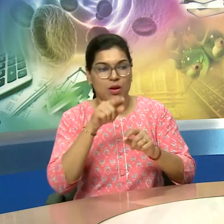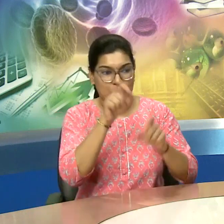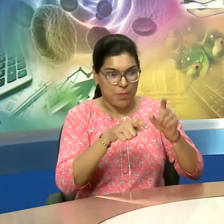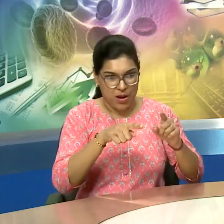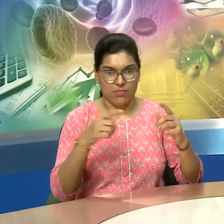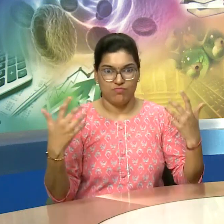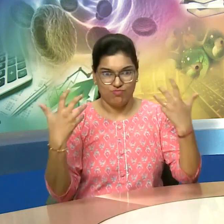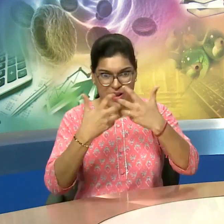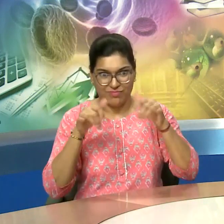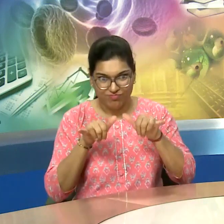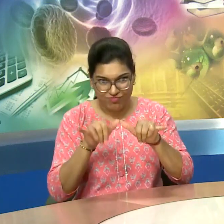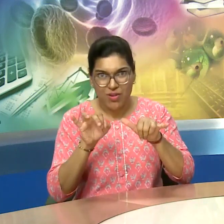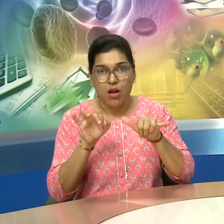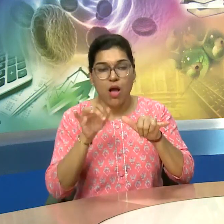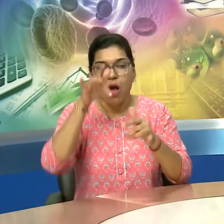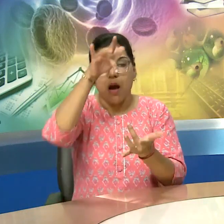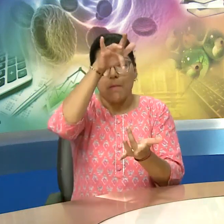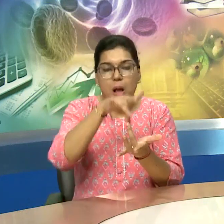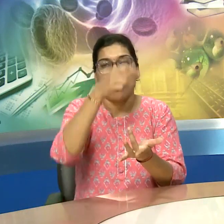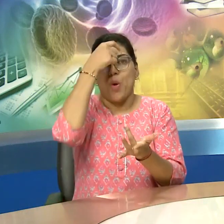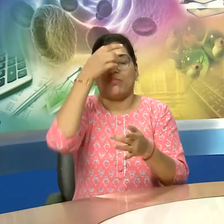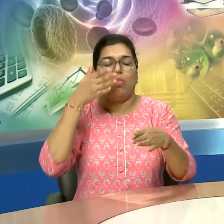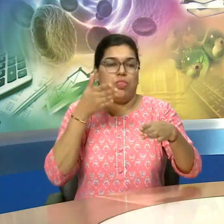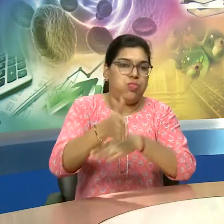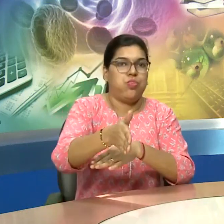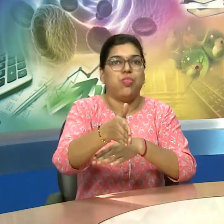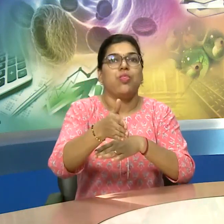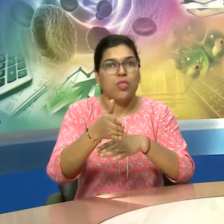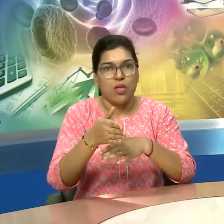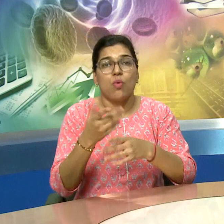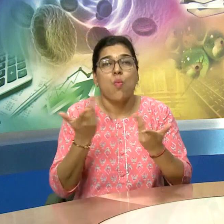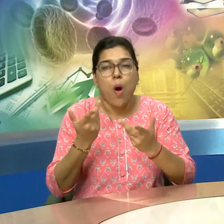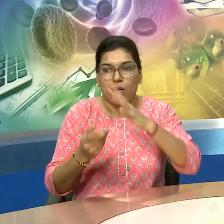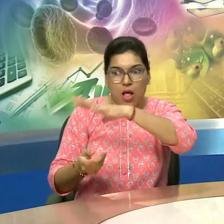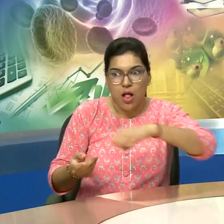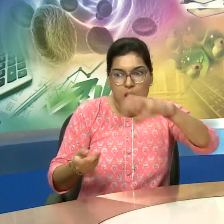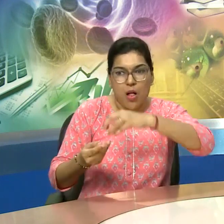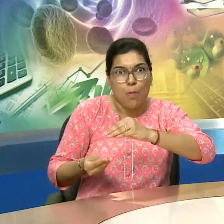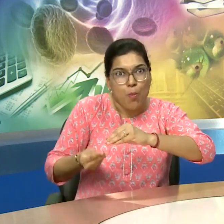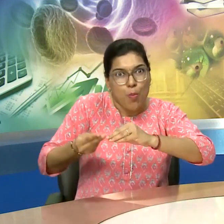damage to the environment, and it has interfered with our equilibrium.